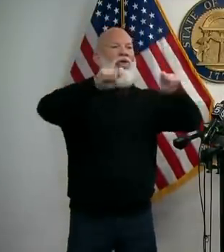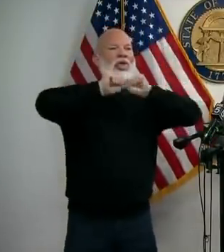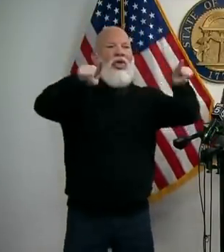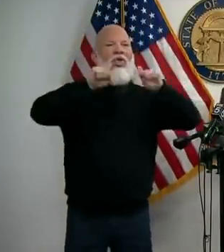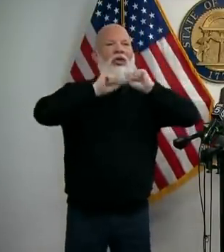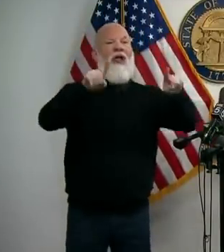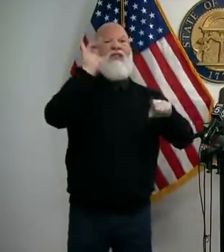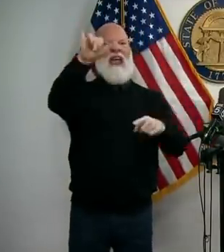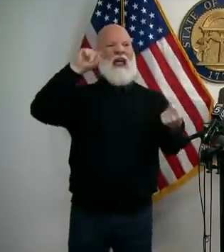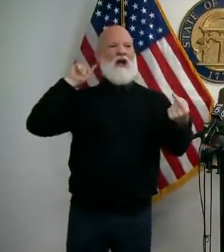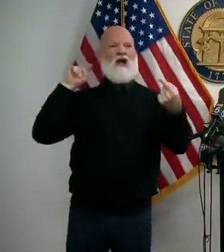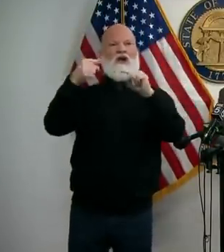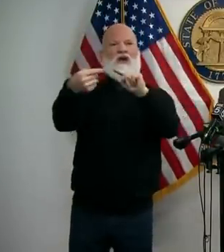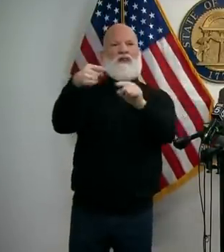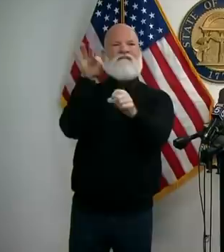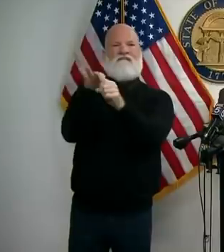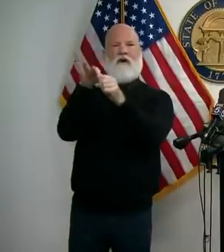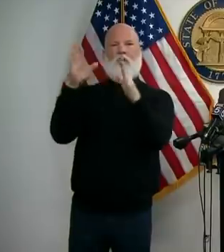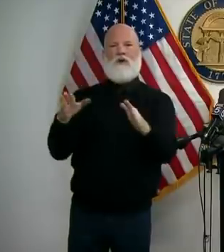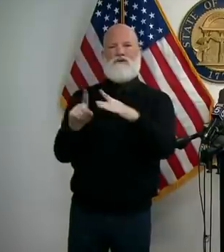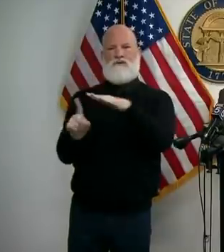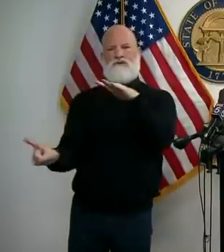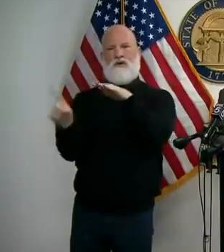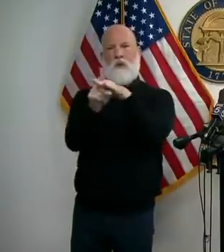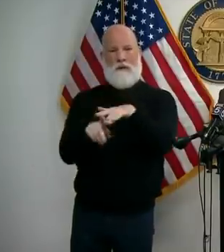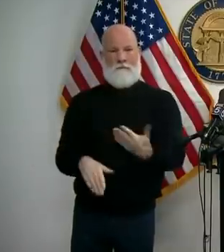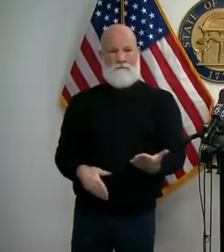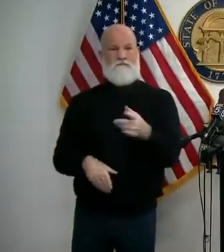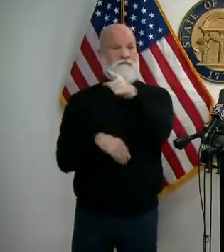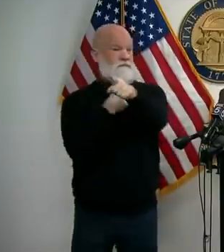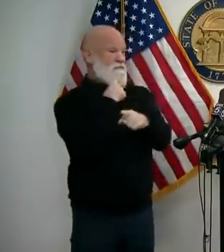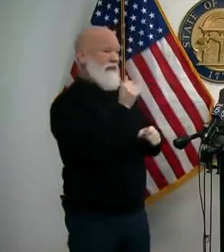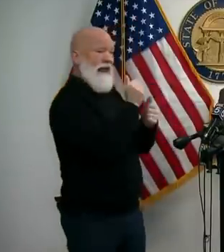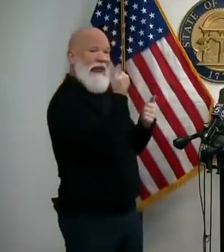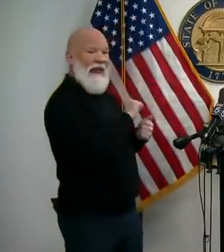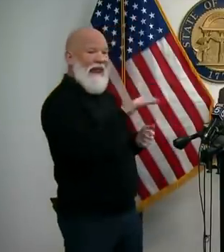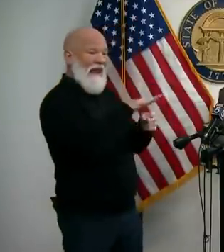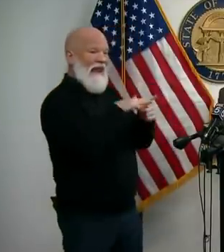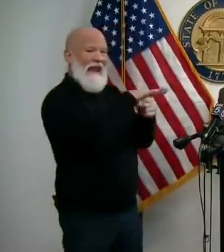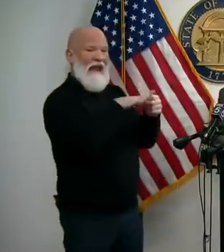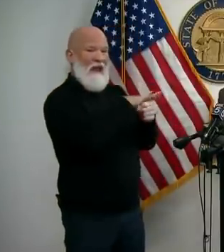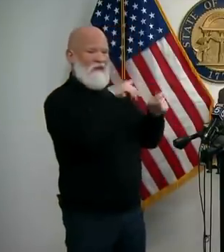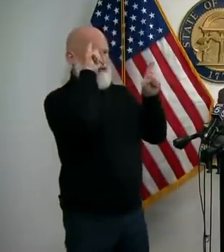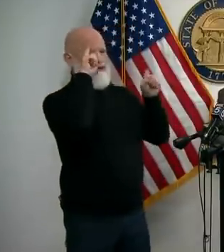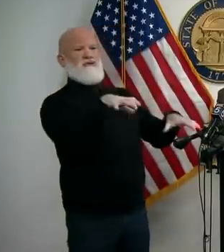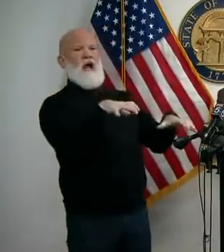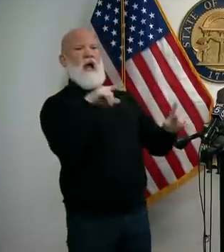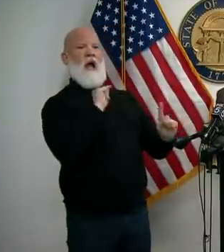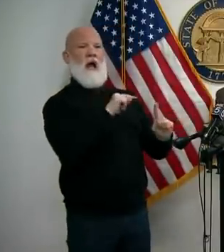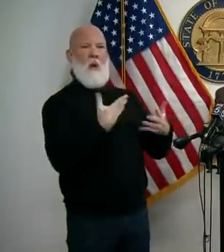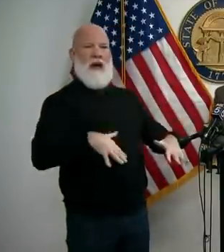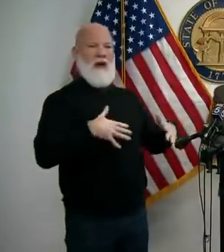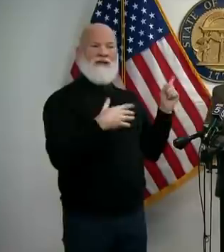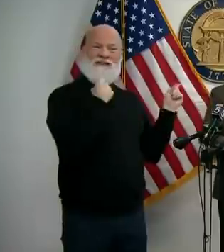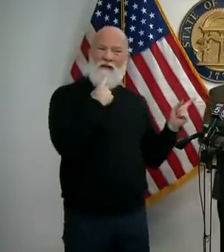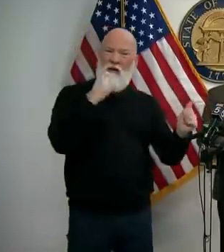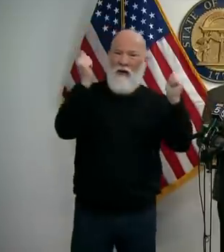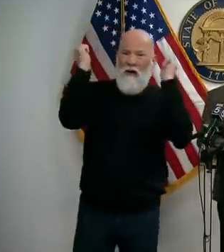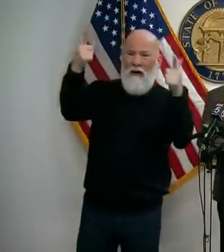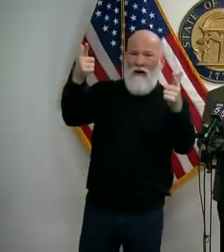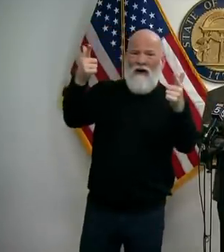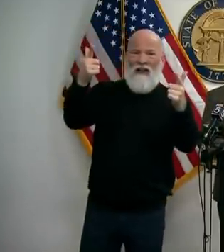And were there any areas of turnout that surprised you? Frankly, all of them did. I mean, this is a runoff. We